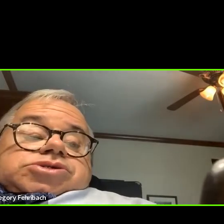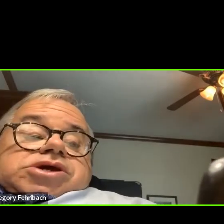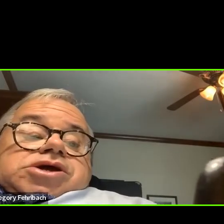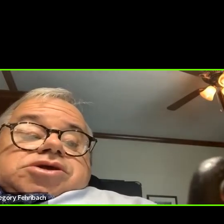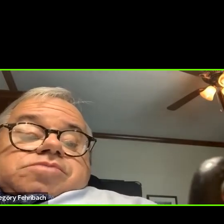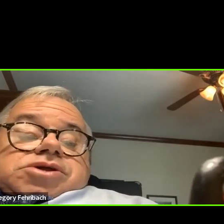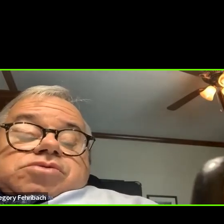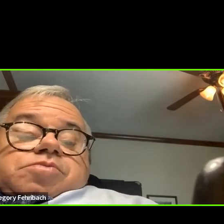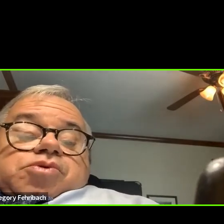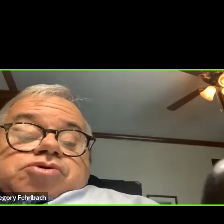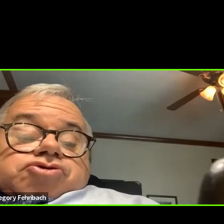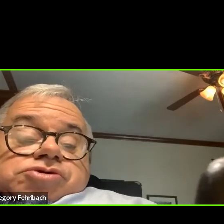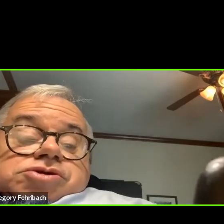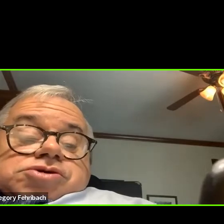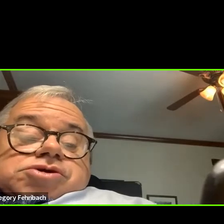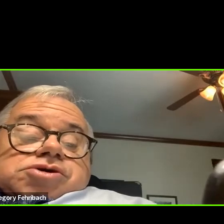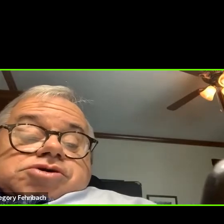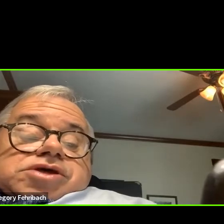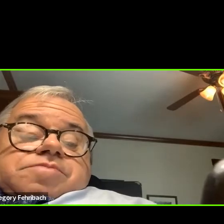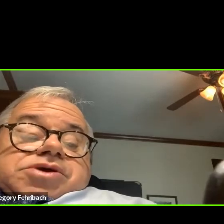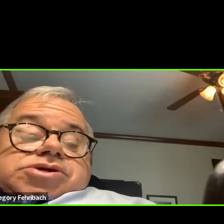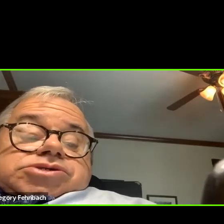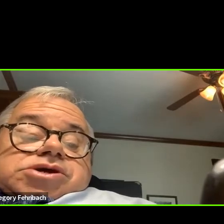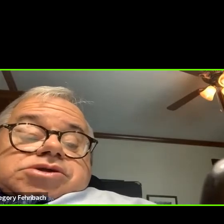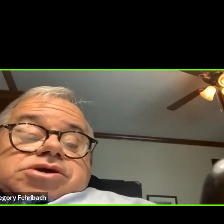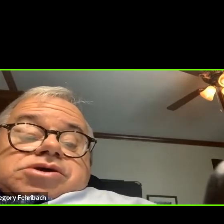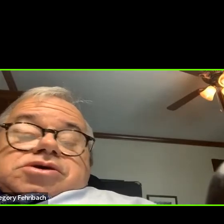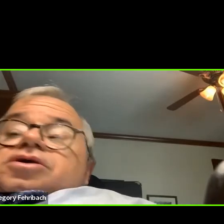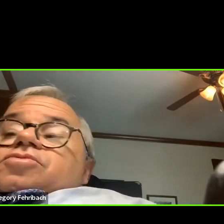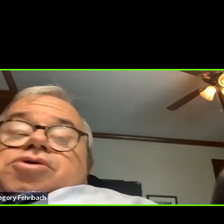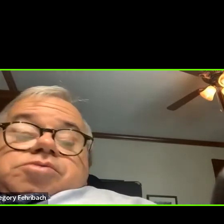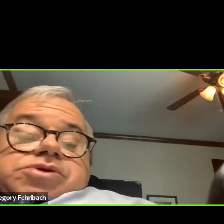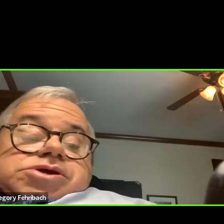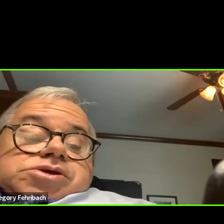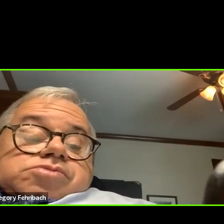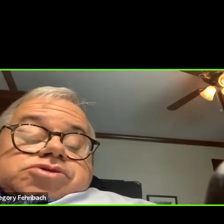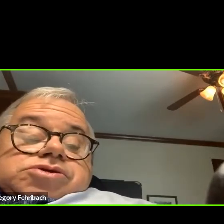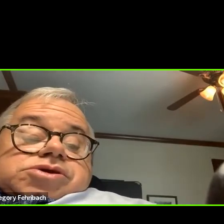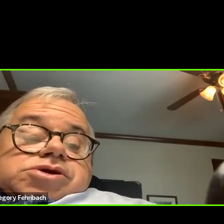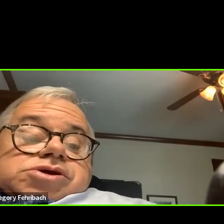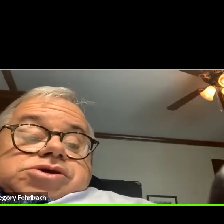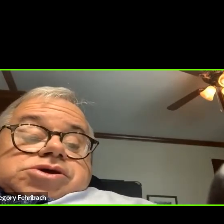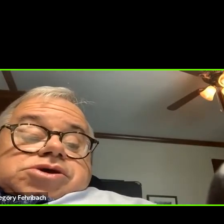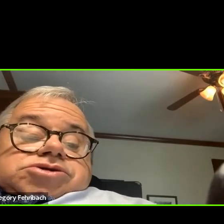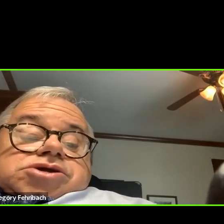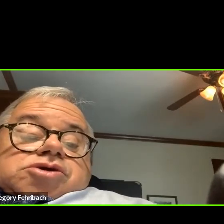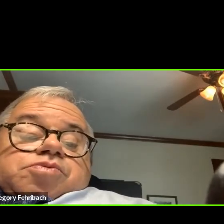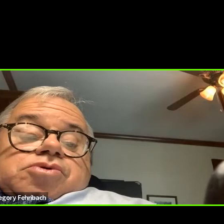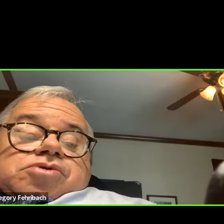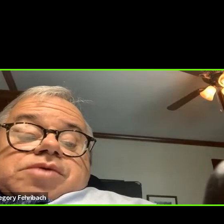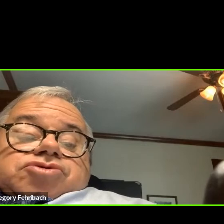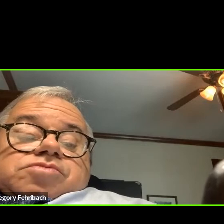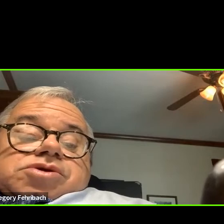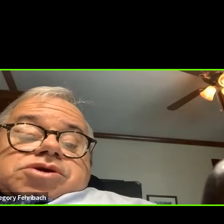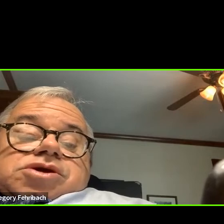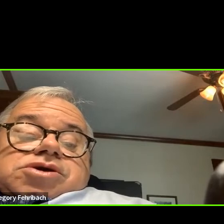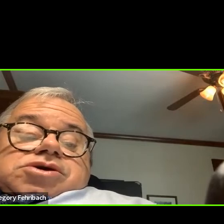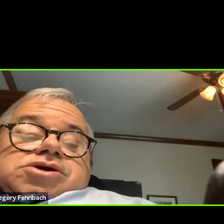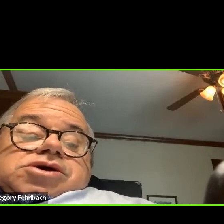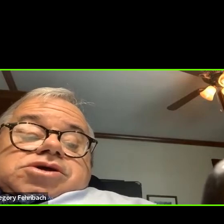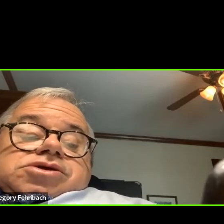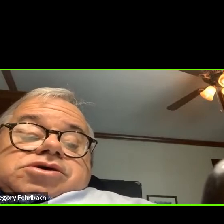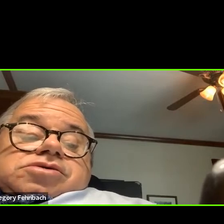the standing committee reports. That being said, we're going to begin with the Technical Programs